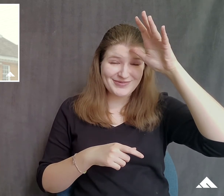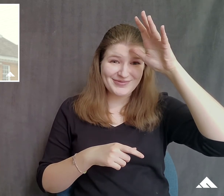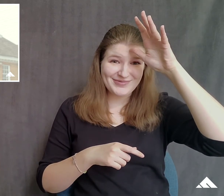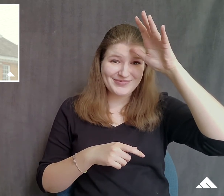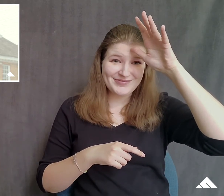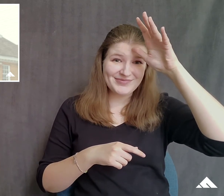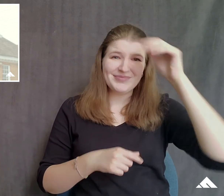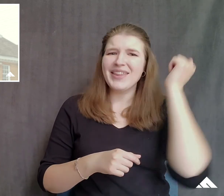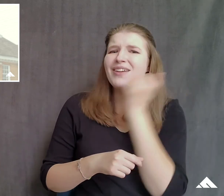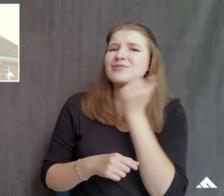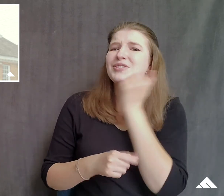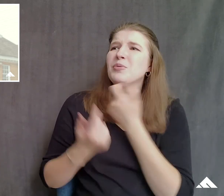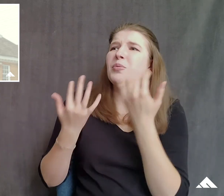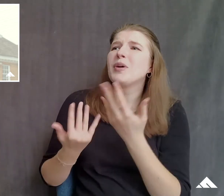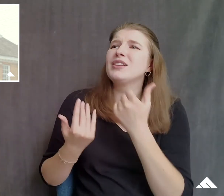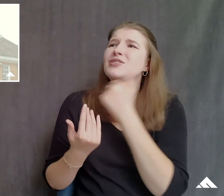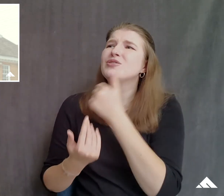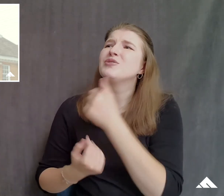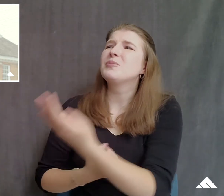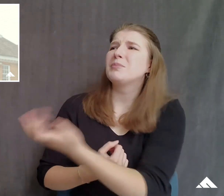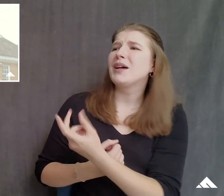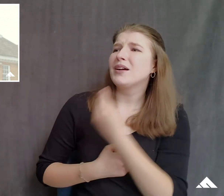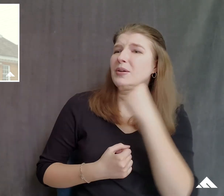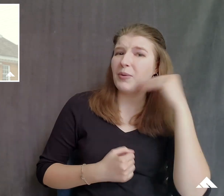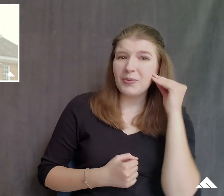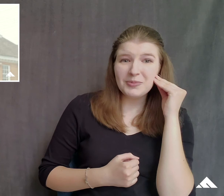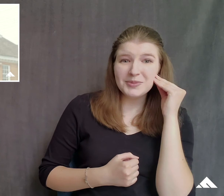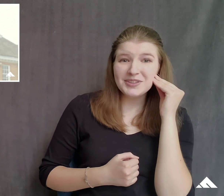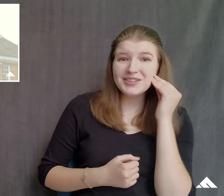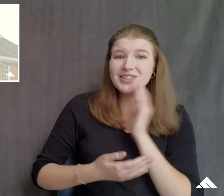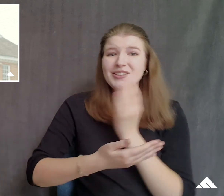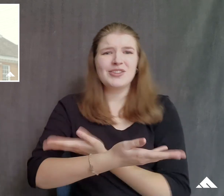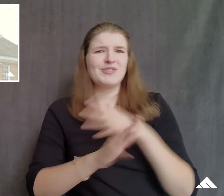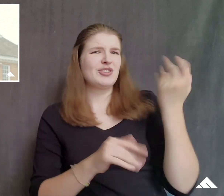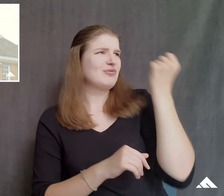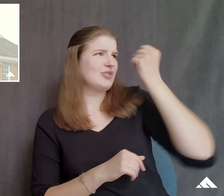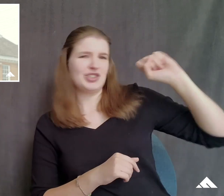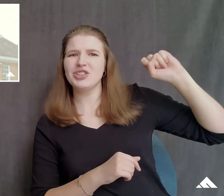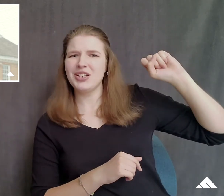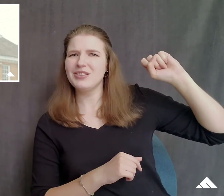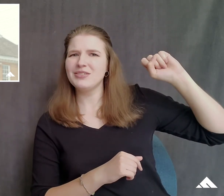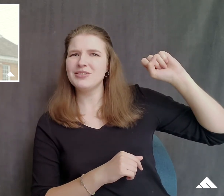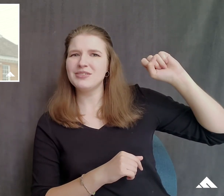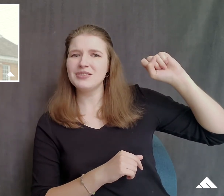who waited every day for his girl to come home. The daughter who had rejected him so badly,